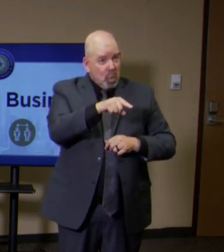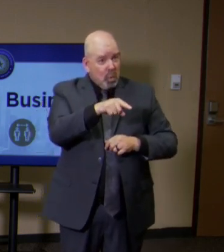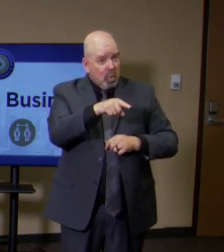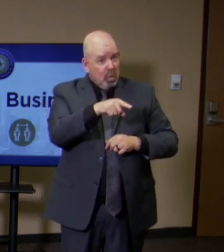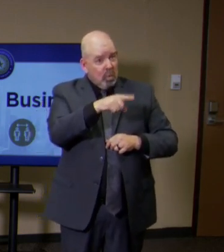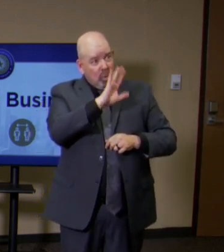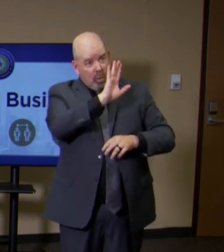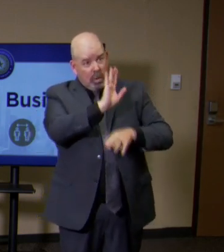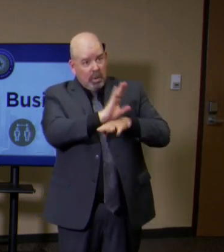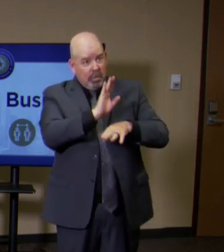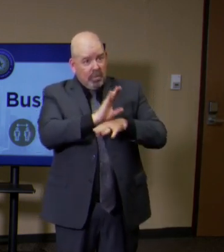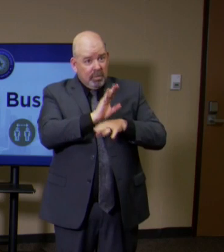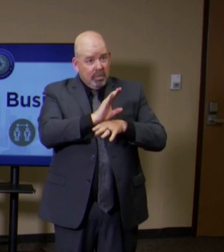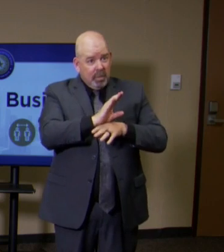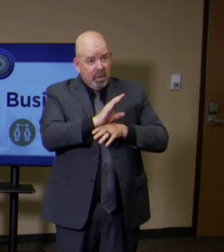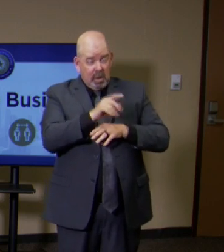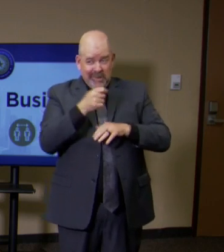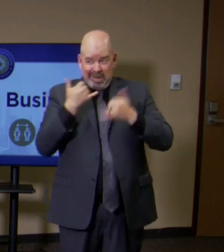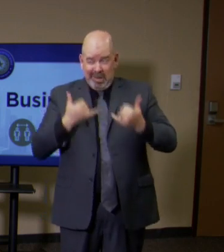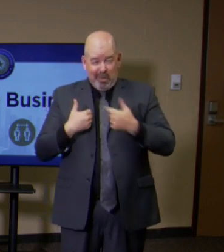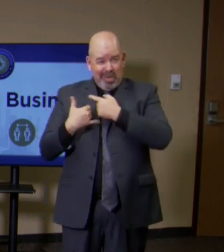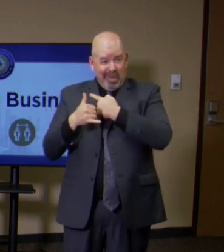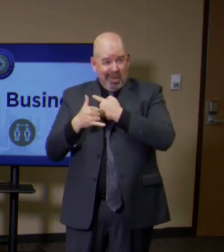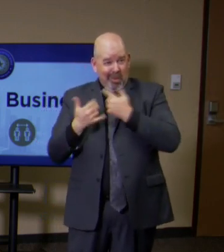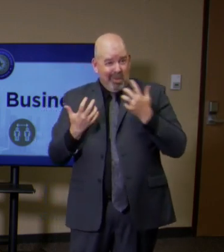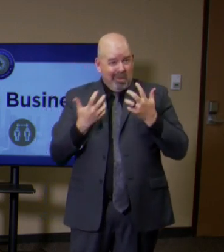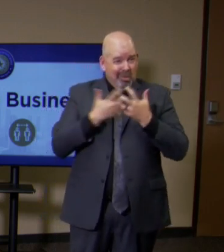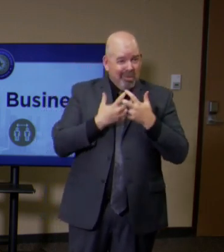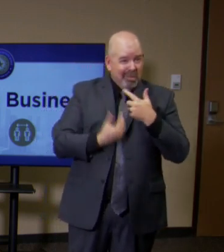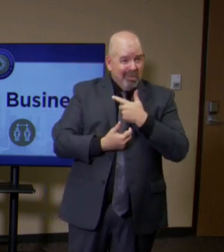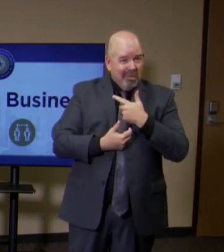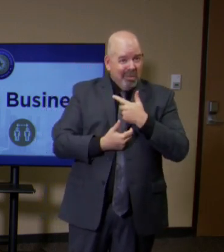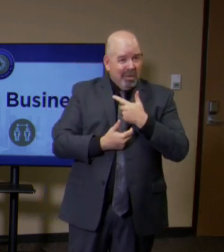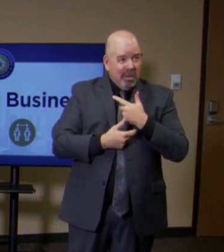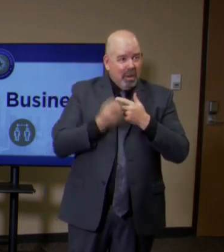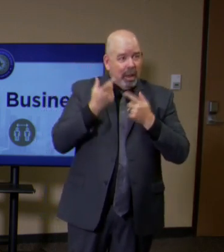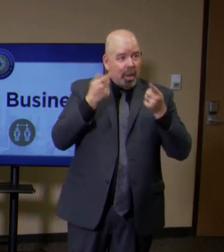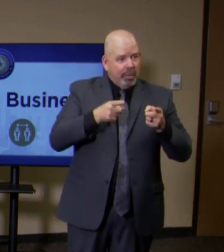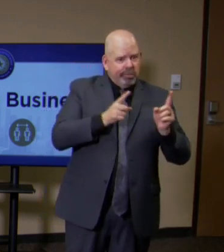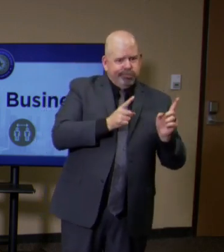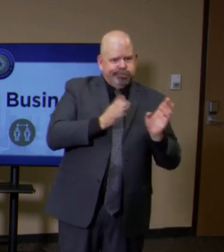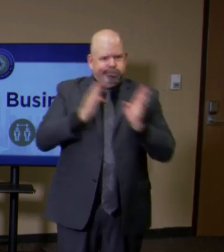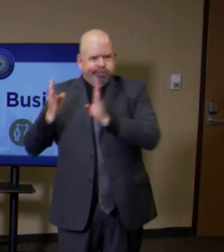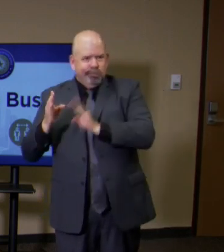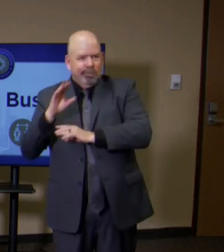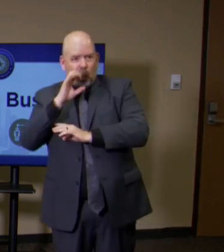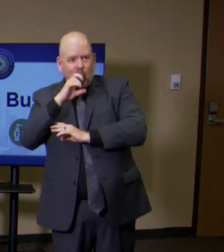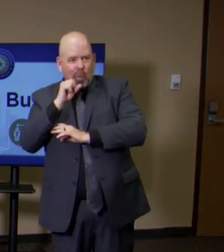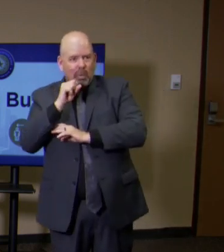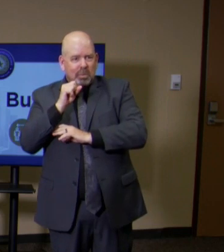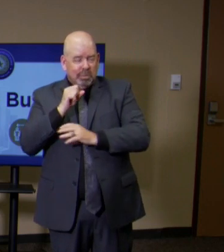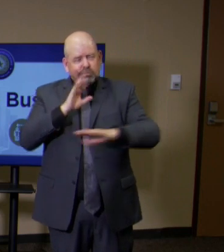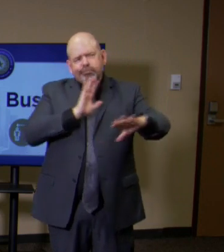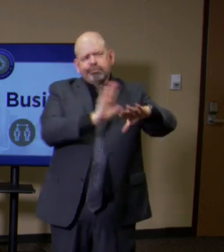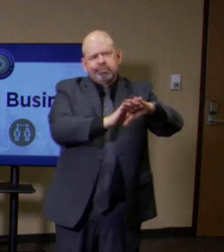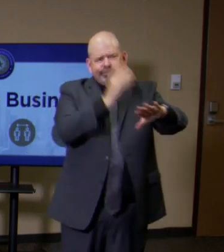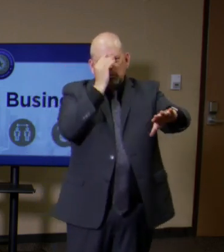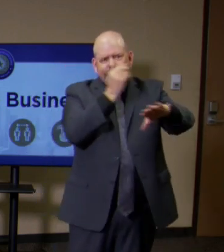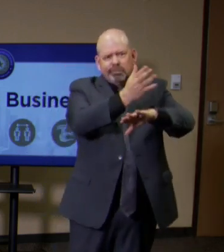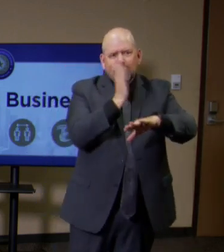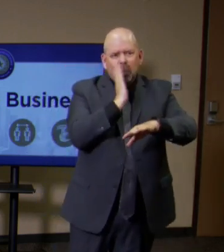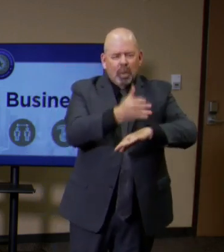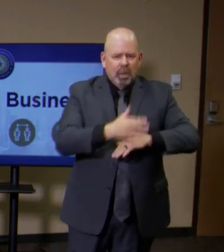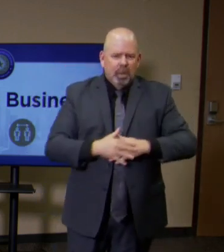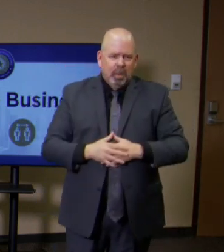health, and we go the wrong way and we're back at orange or red, we'd let you know, you're great, but unfortunately we're